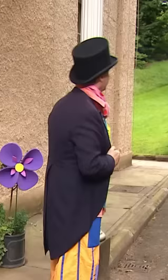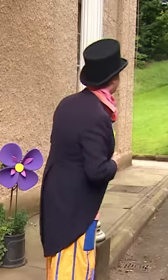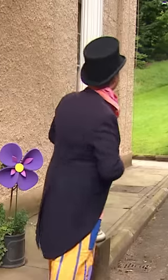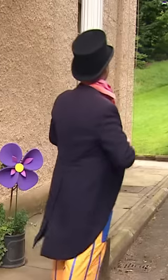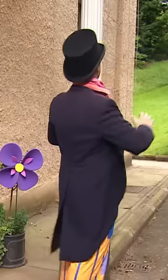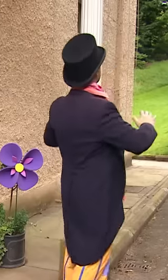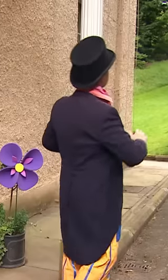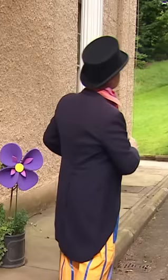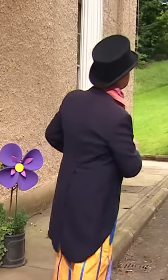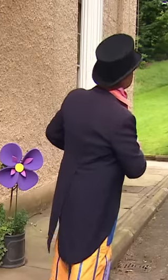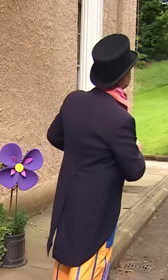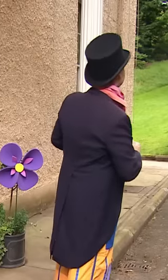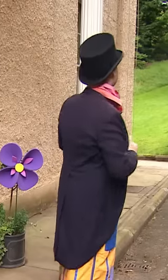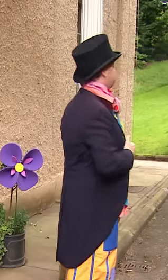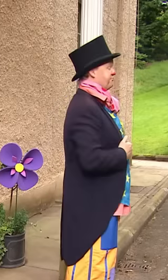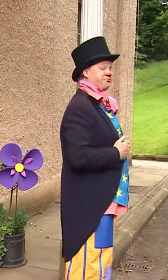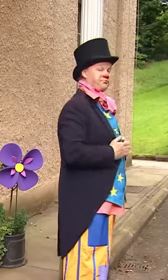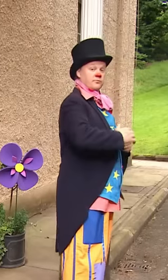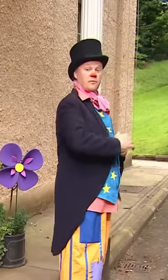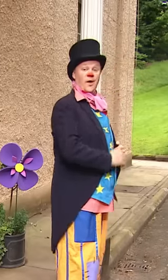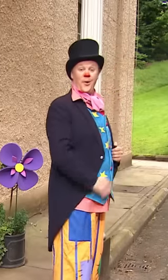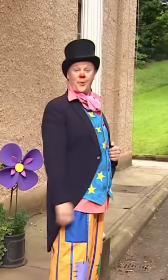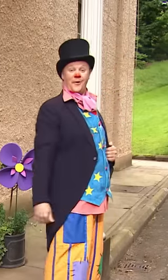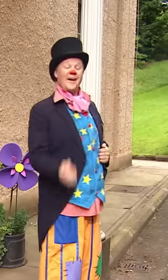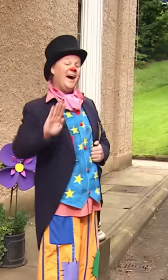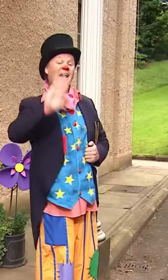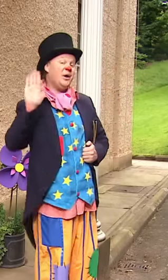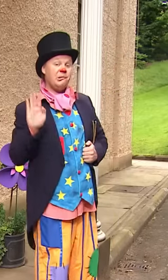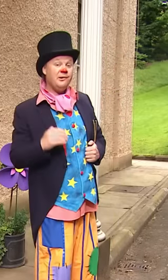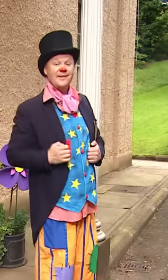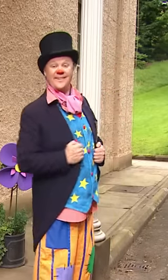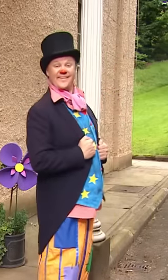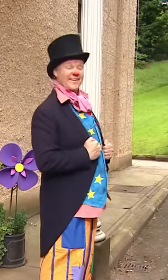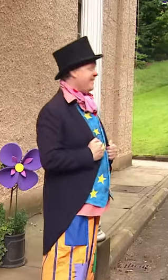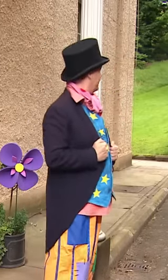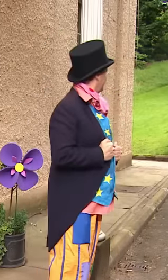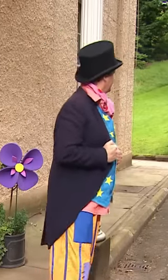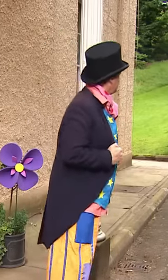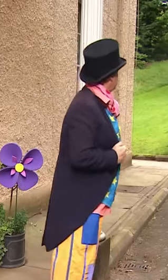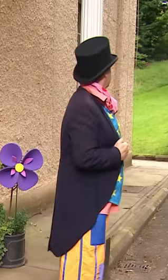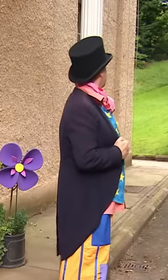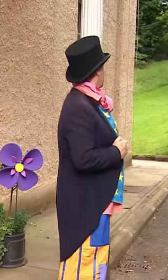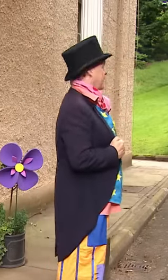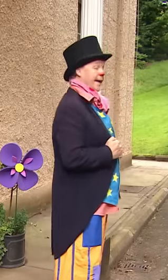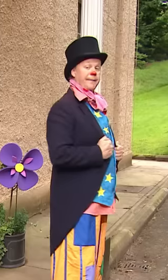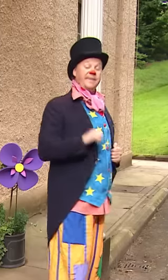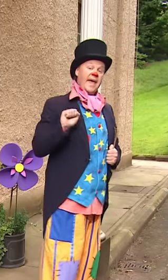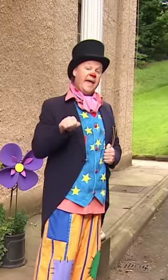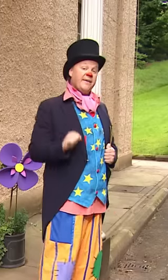Tumble? Oh, hello. Are you waiting for Mr Tumble?